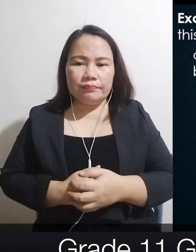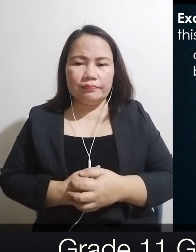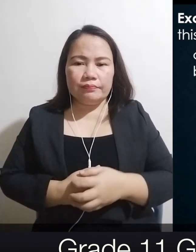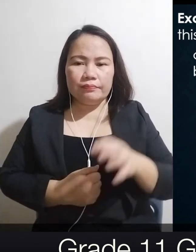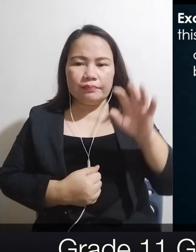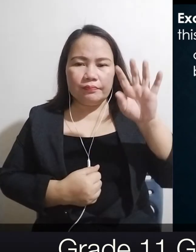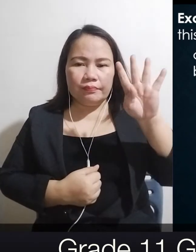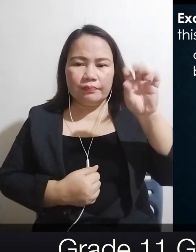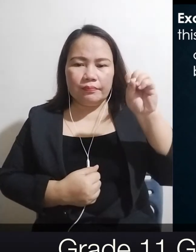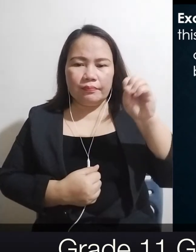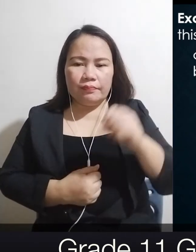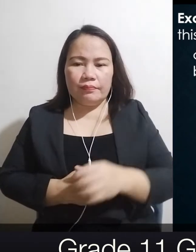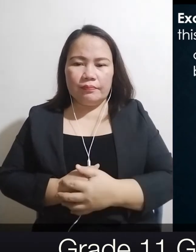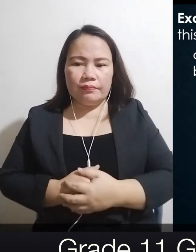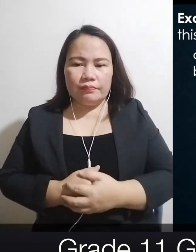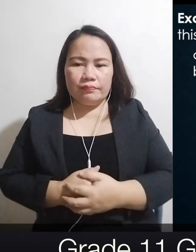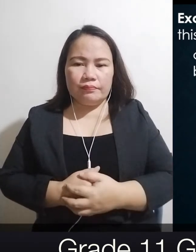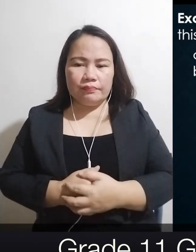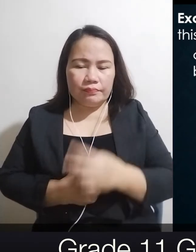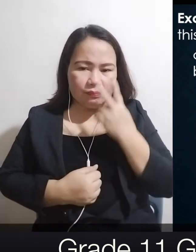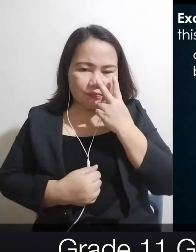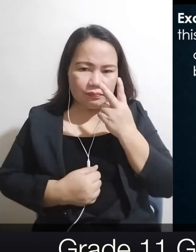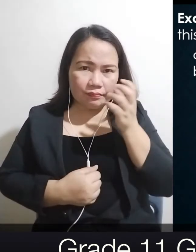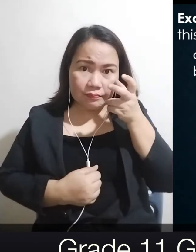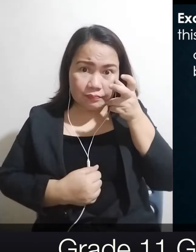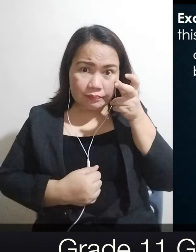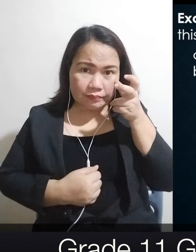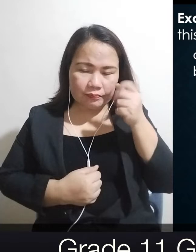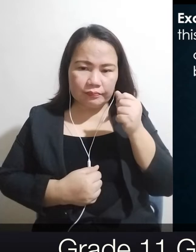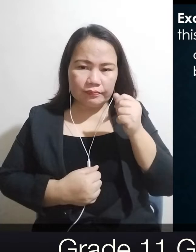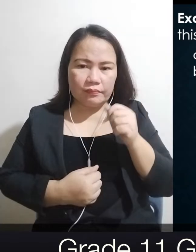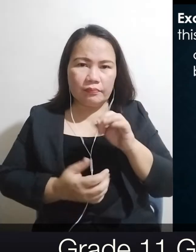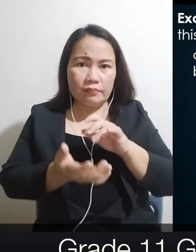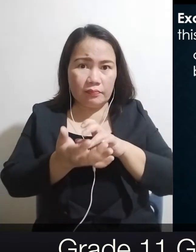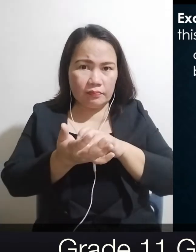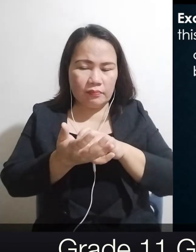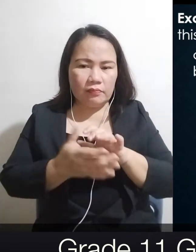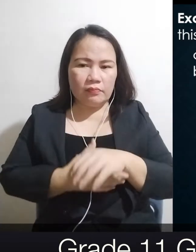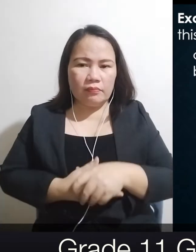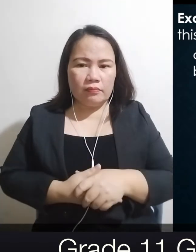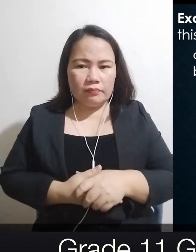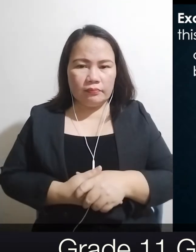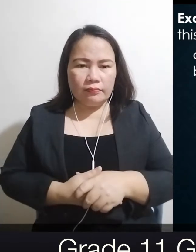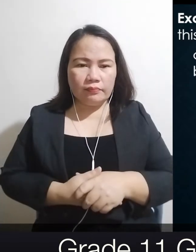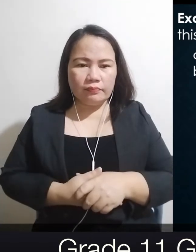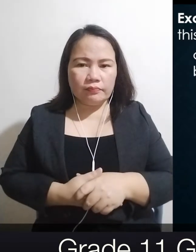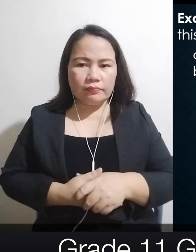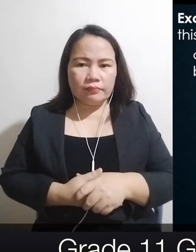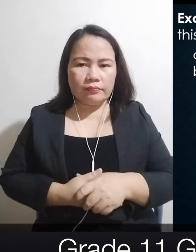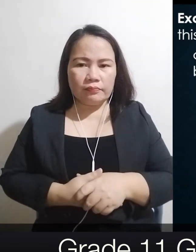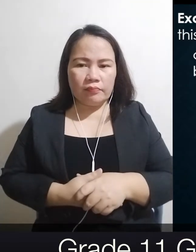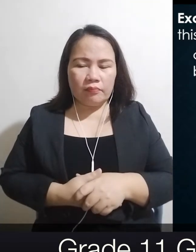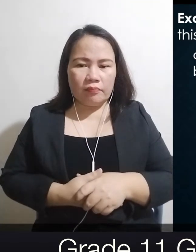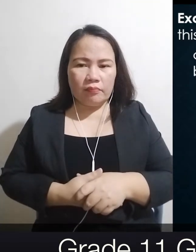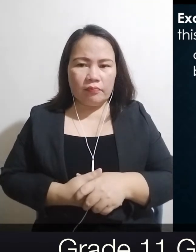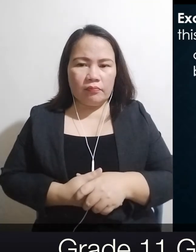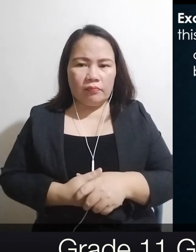is 40, then itong down arrow na to over 15. So we can check our